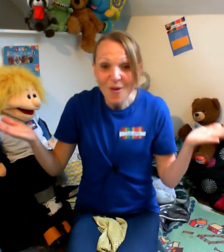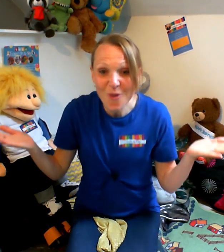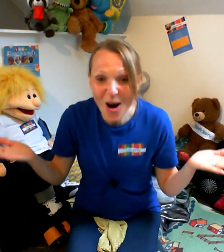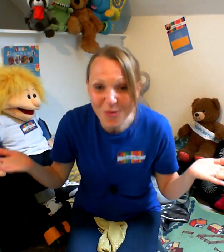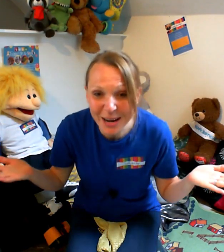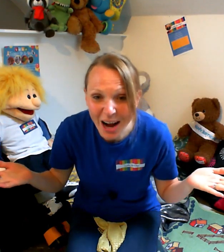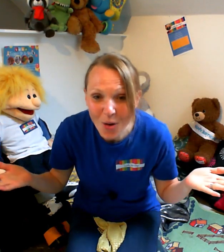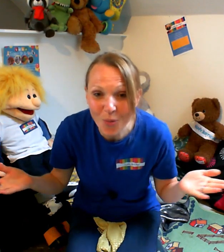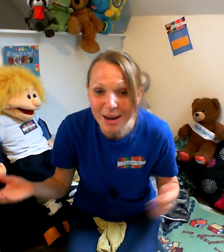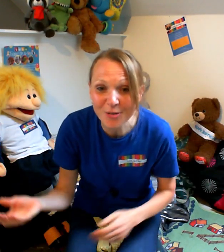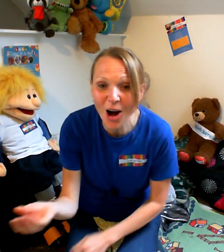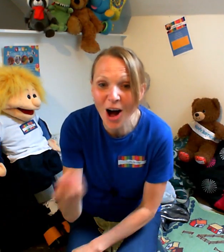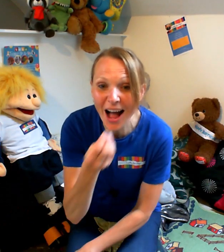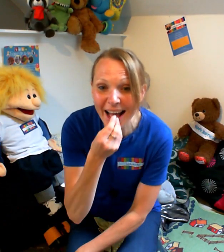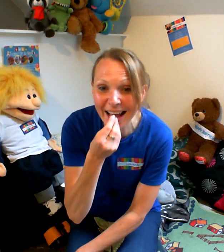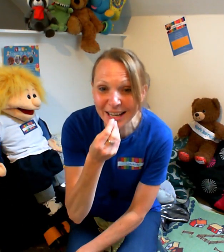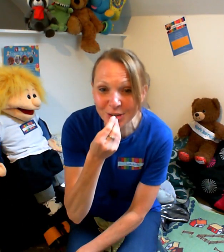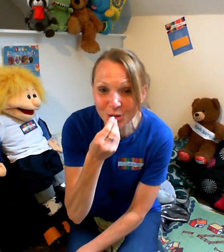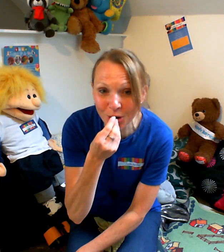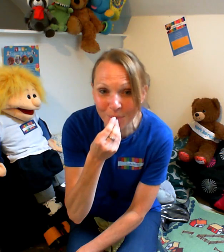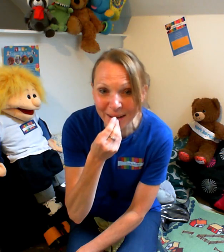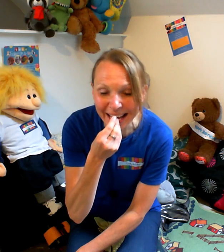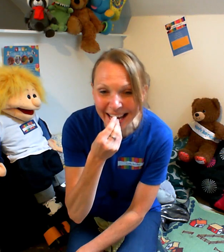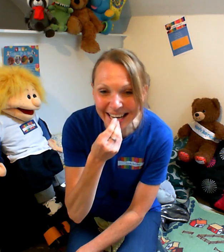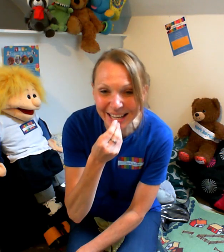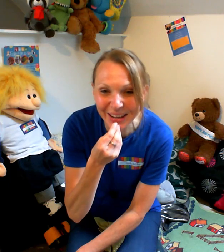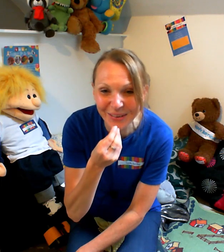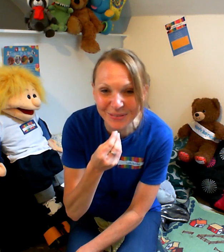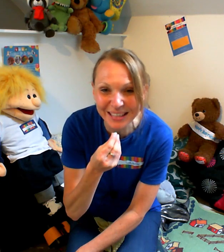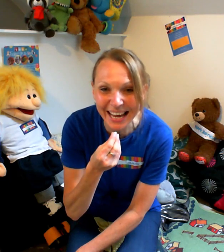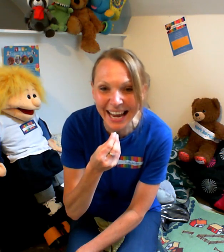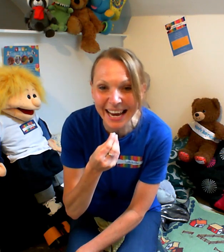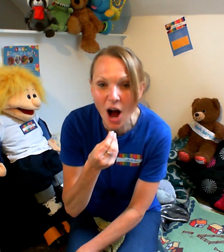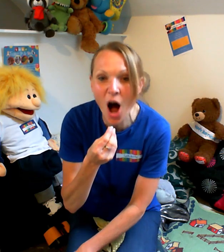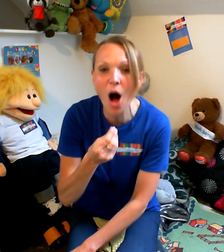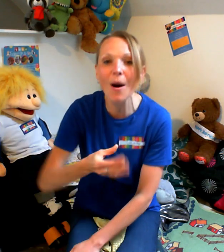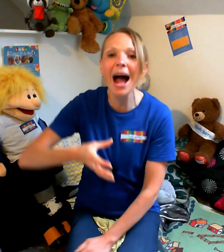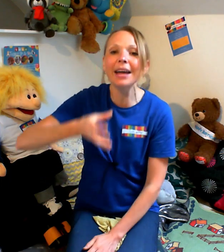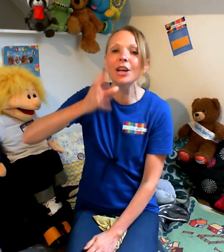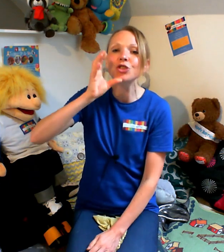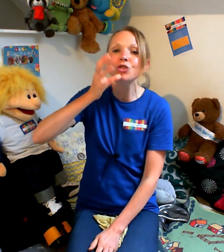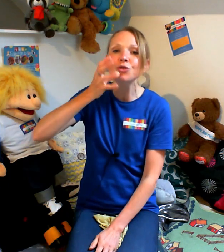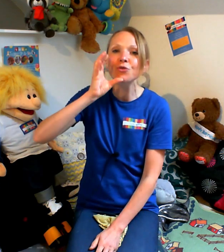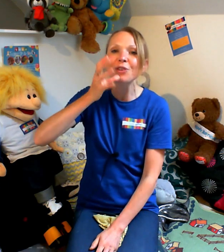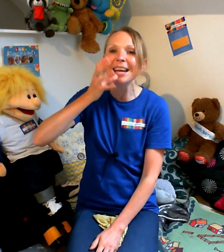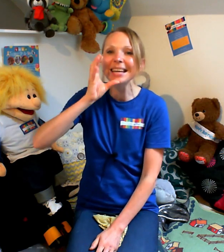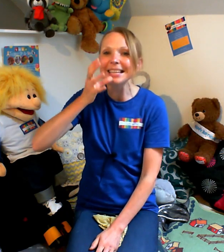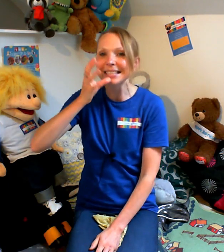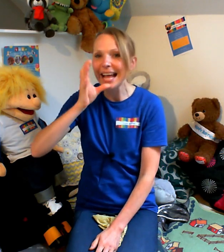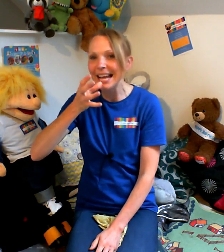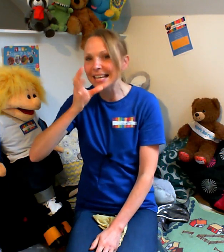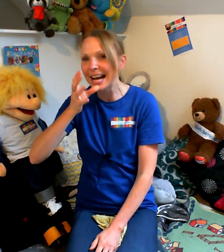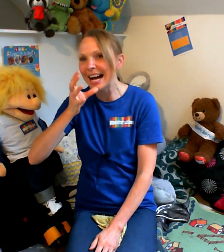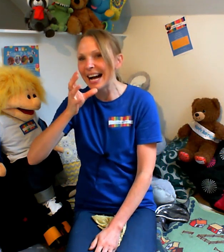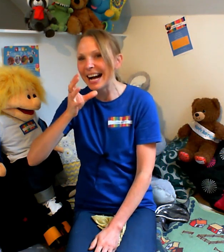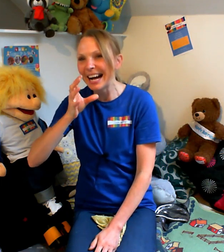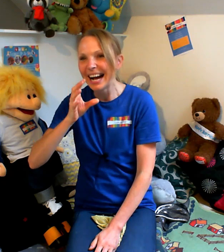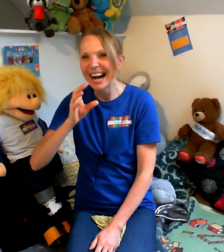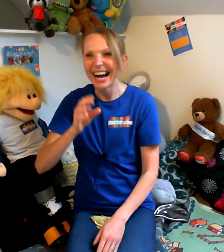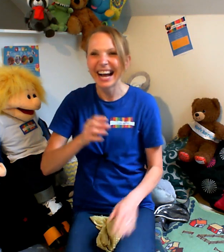What have we got? We've got a dummy. Lovely. Oh, and a drink container.